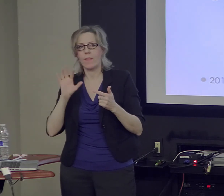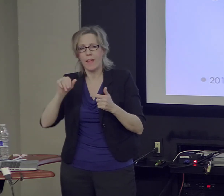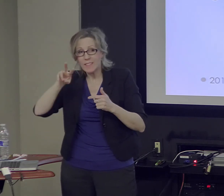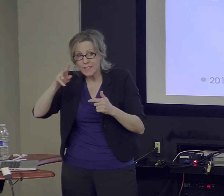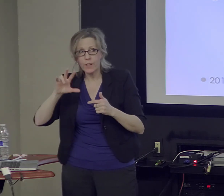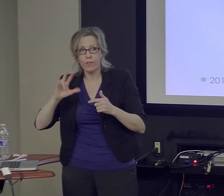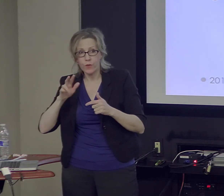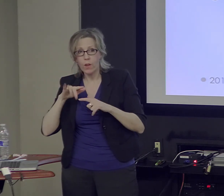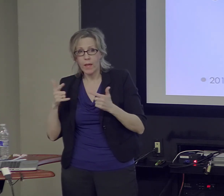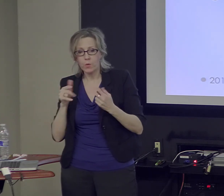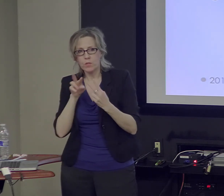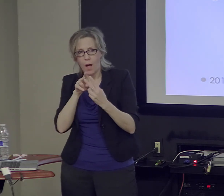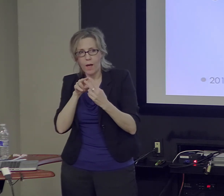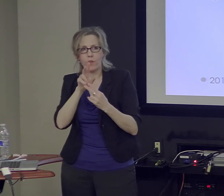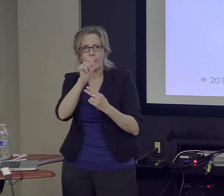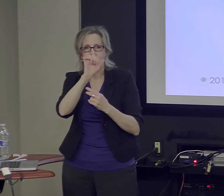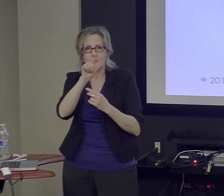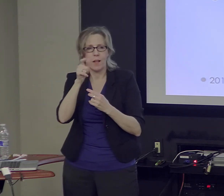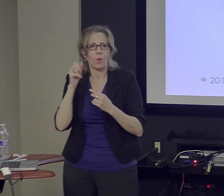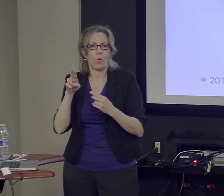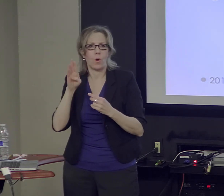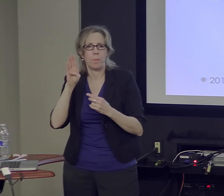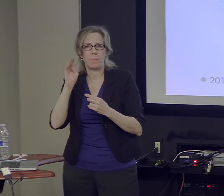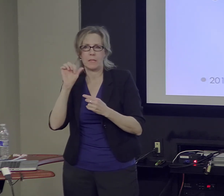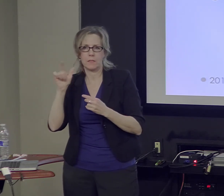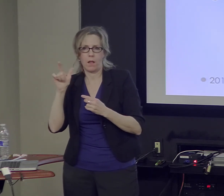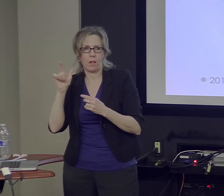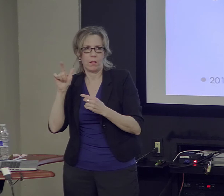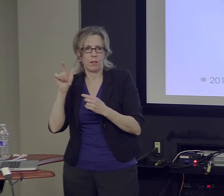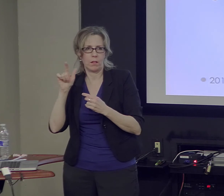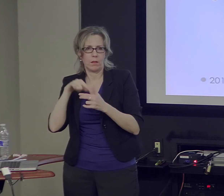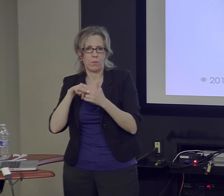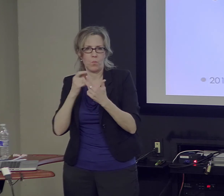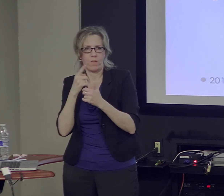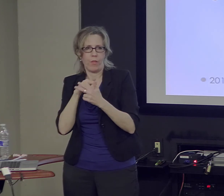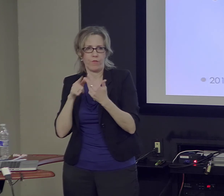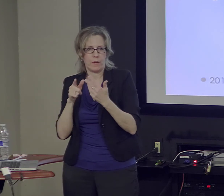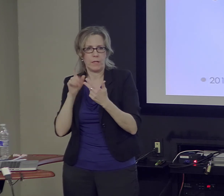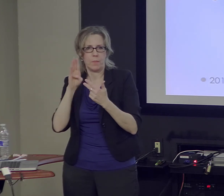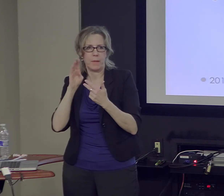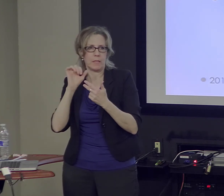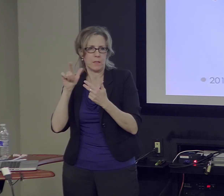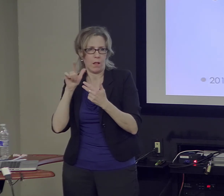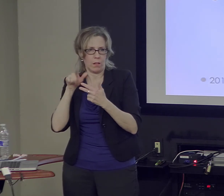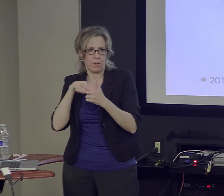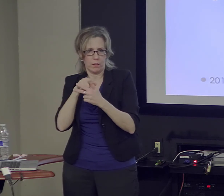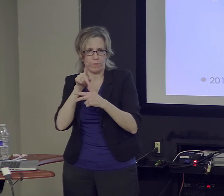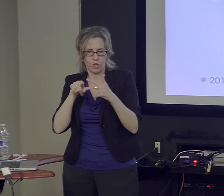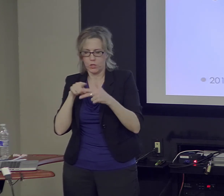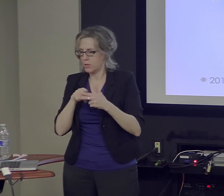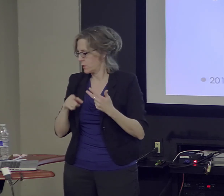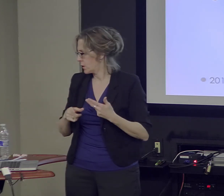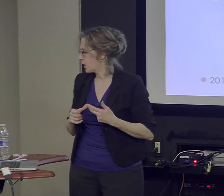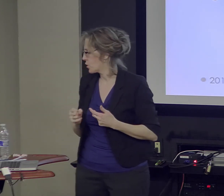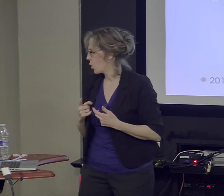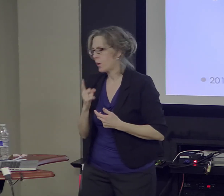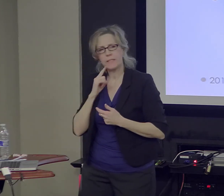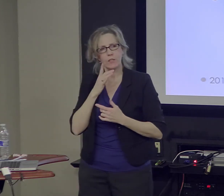Because often individuals know a second or third language, even though they're deaf. Typically the second or third language would be